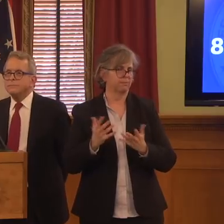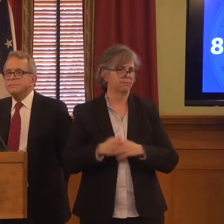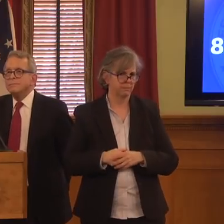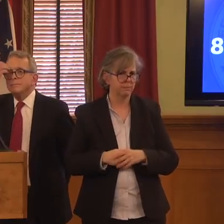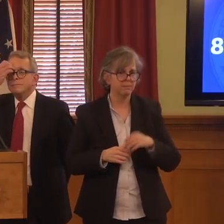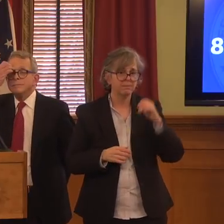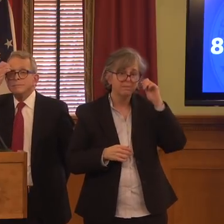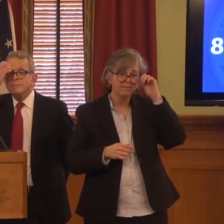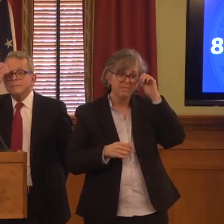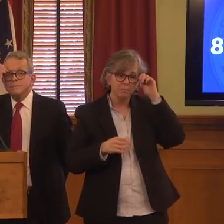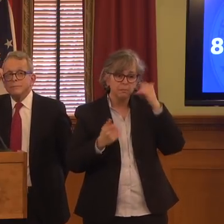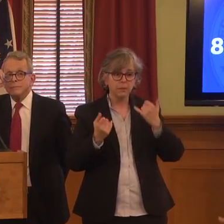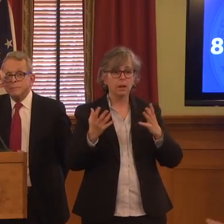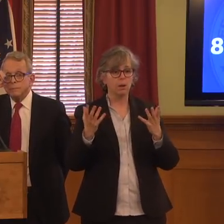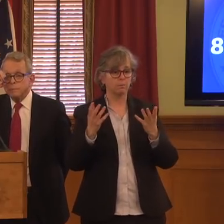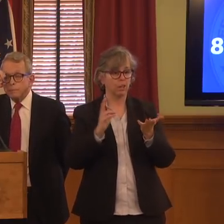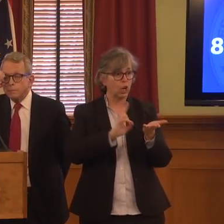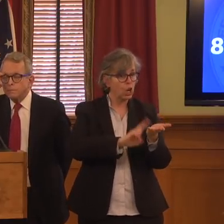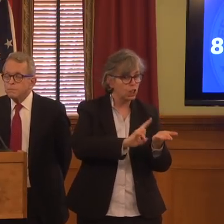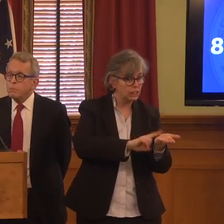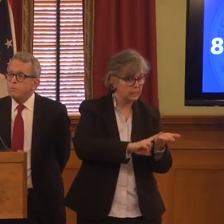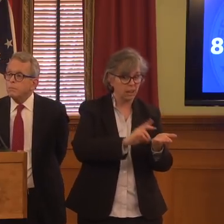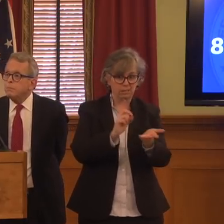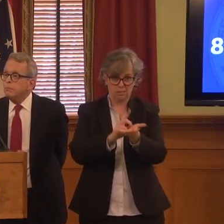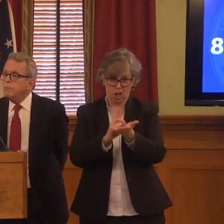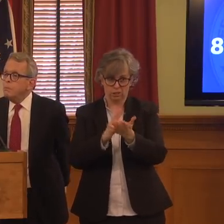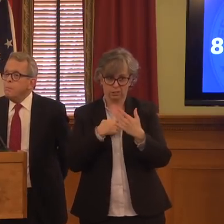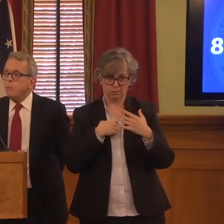the CVSs, the urgent cares.